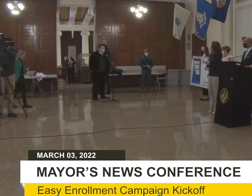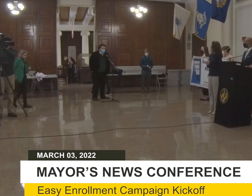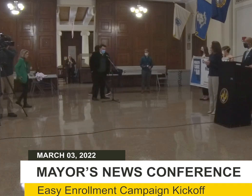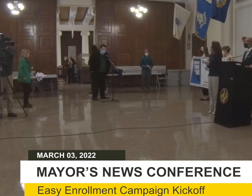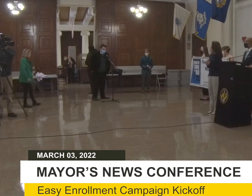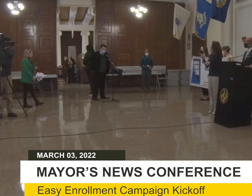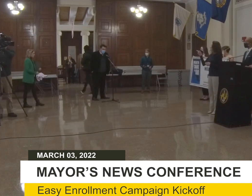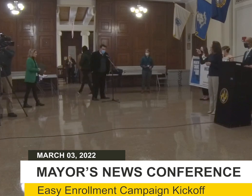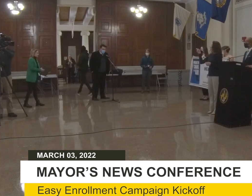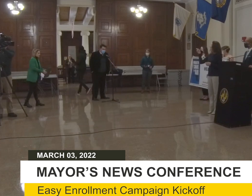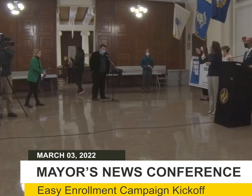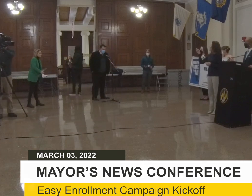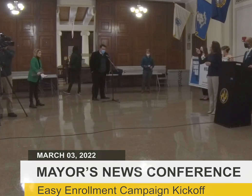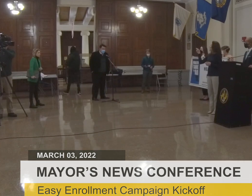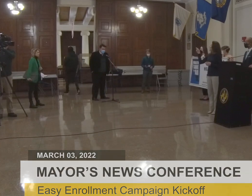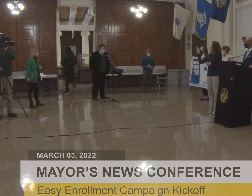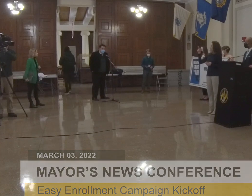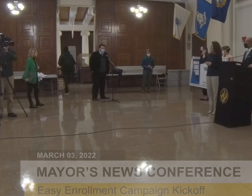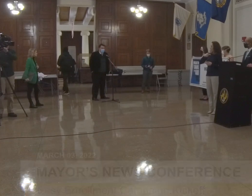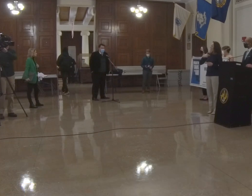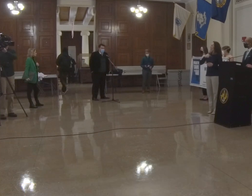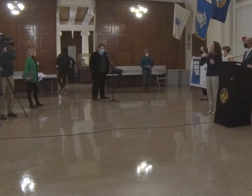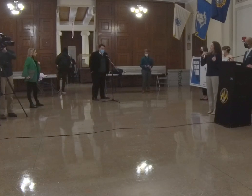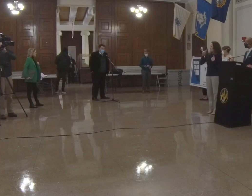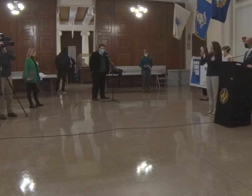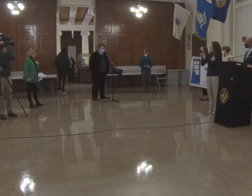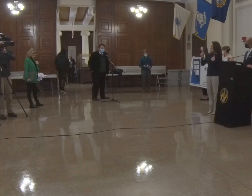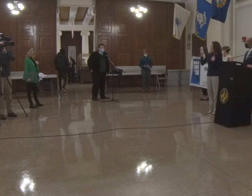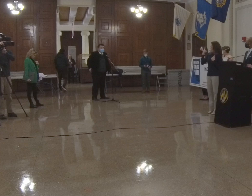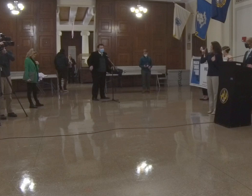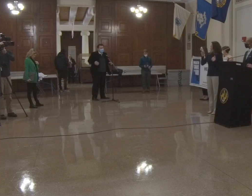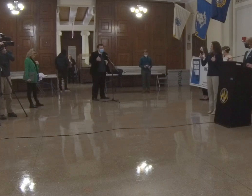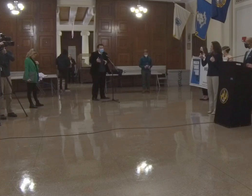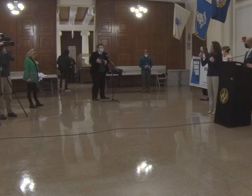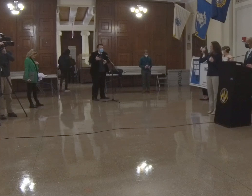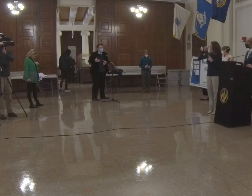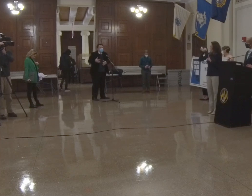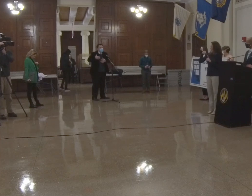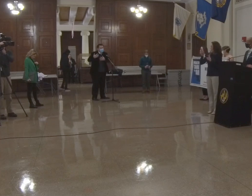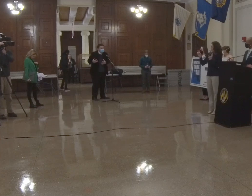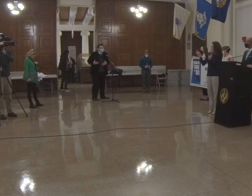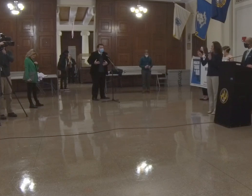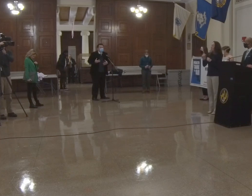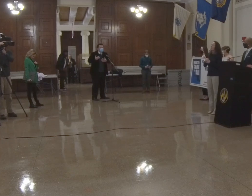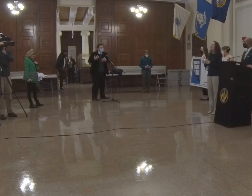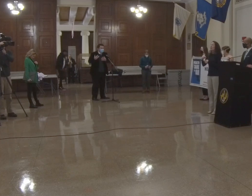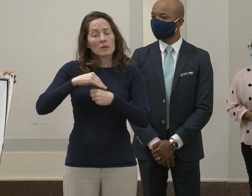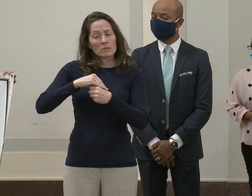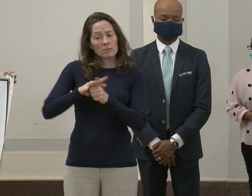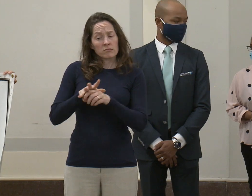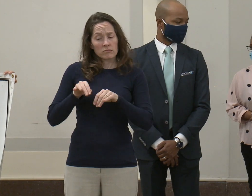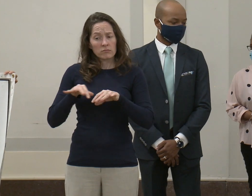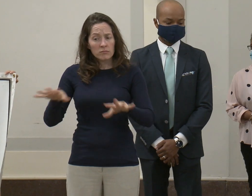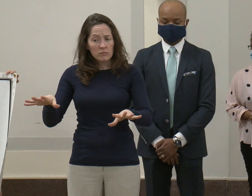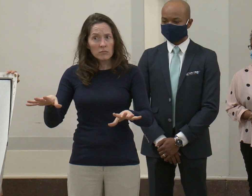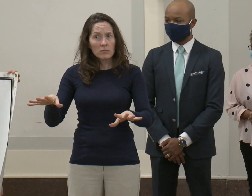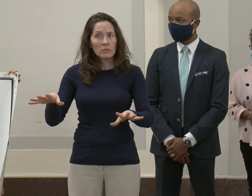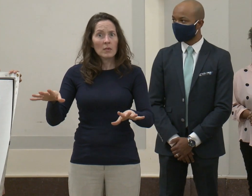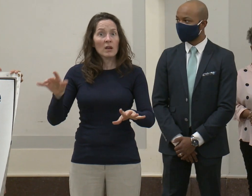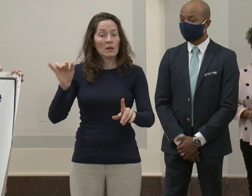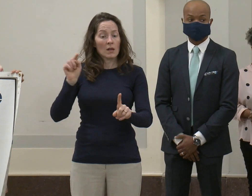I have one question on this topic. I wonder, did the pandemic cause more people to go out and get